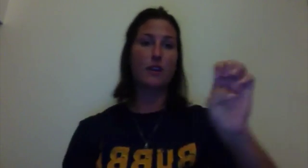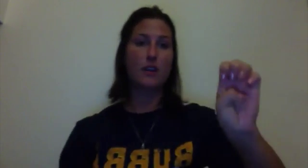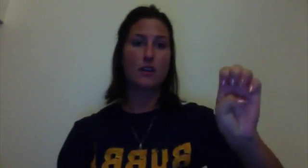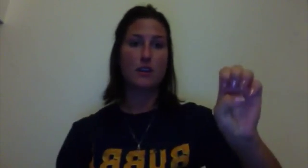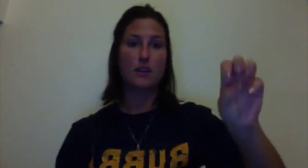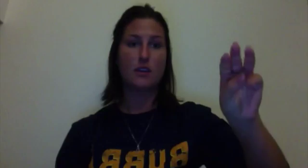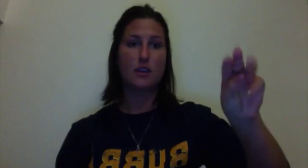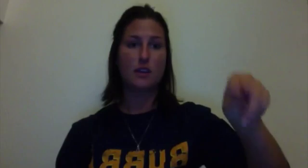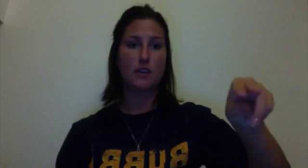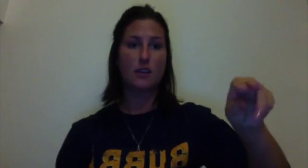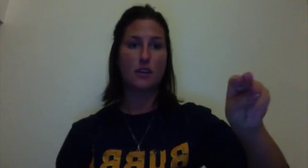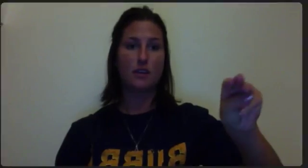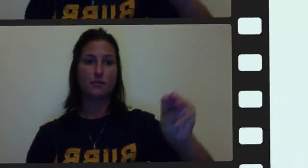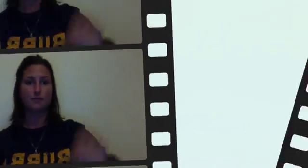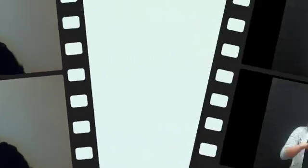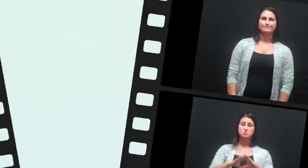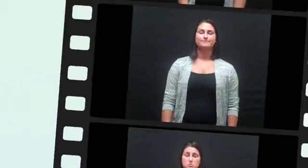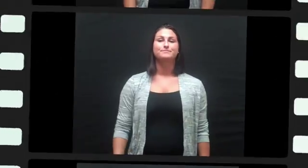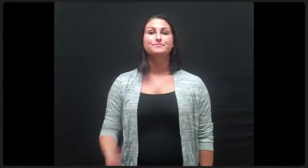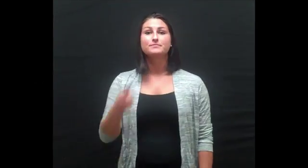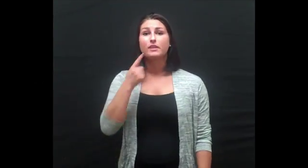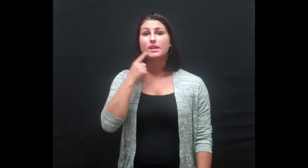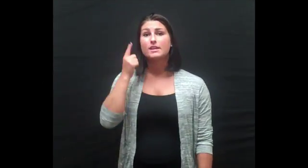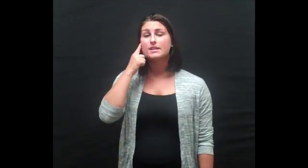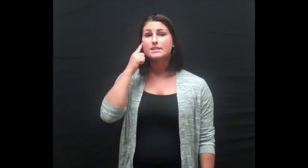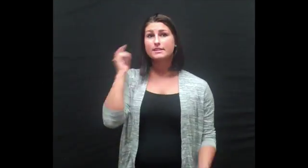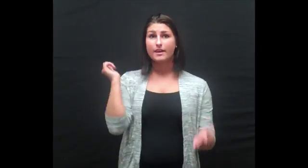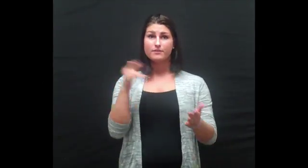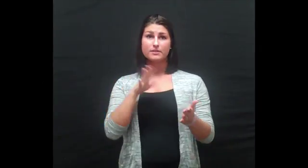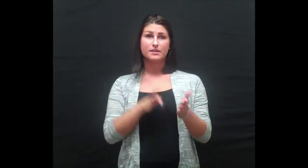they firmly believe that their deafness is a unique culture.